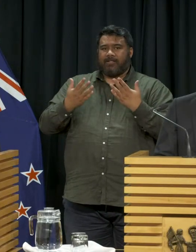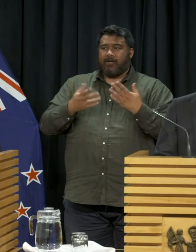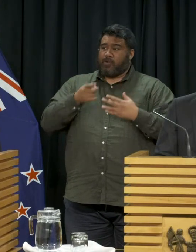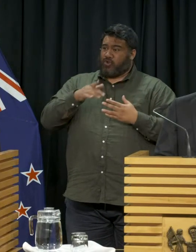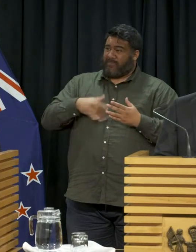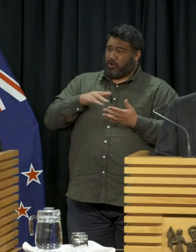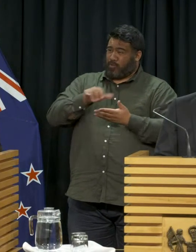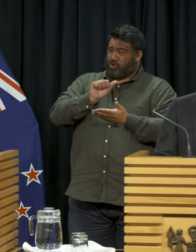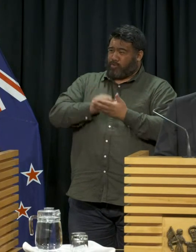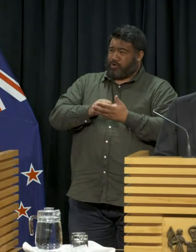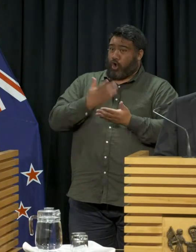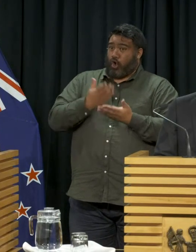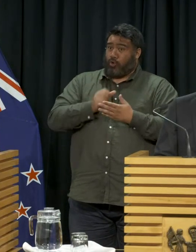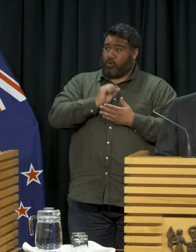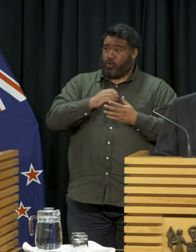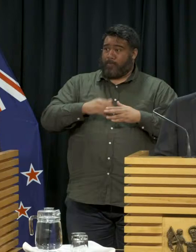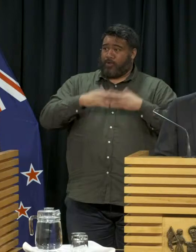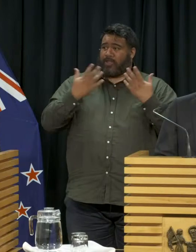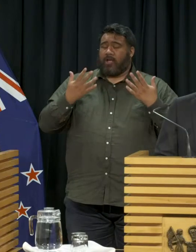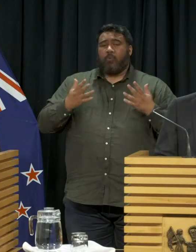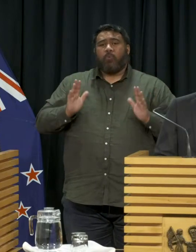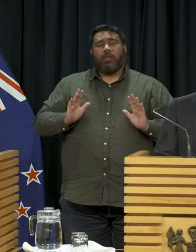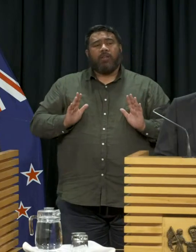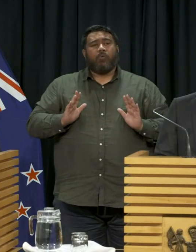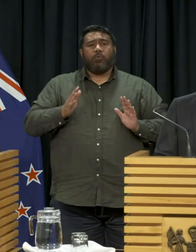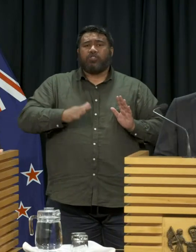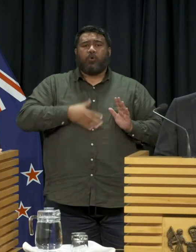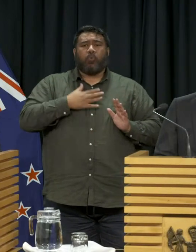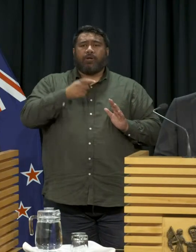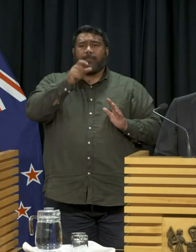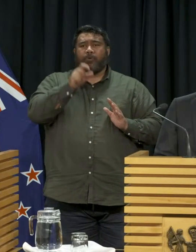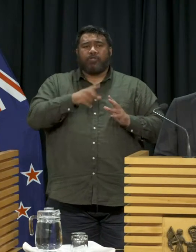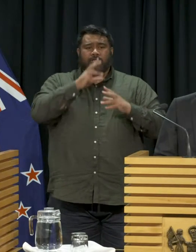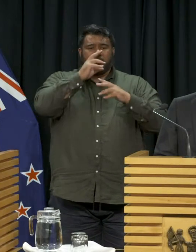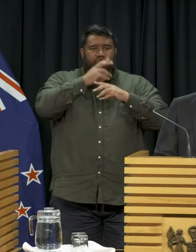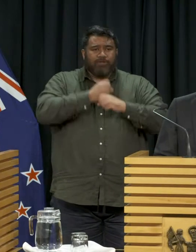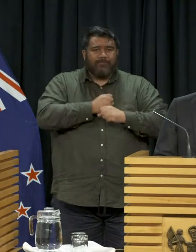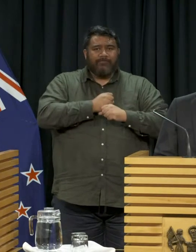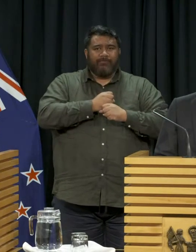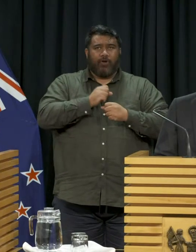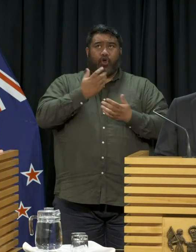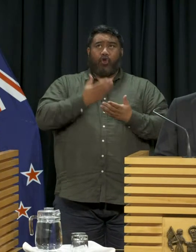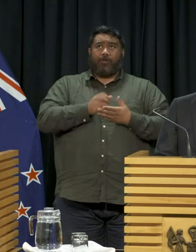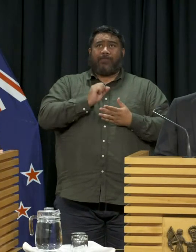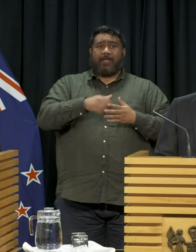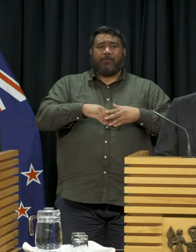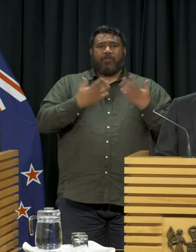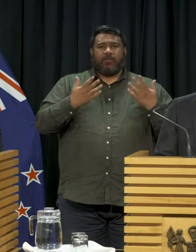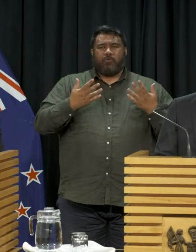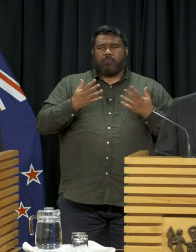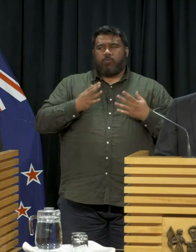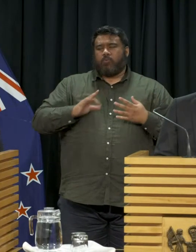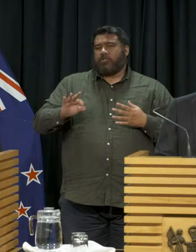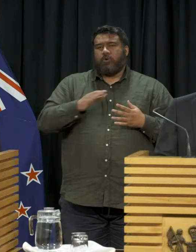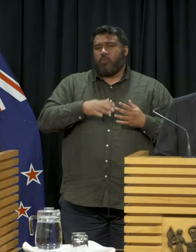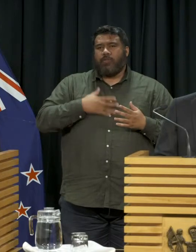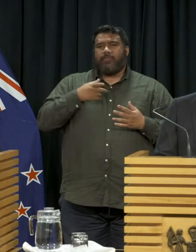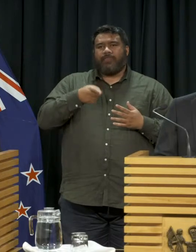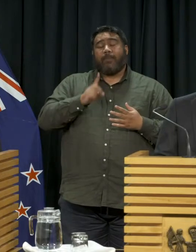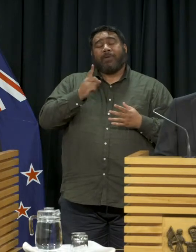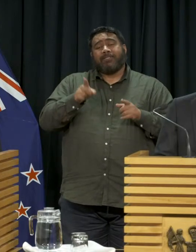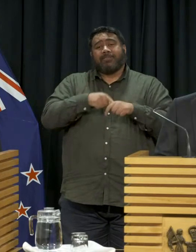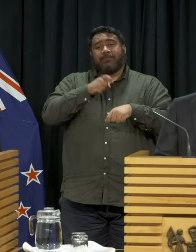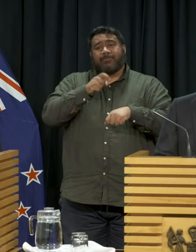her birthday? Oh, look, no one wants anyone to be in a state of grief at a time of their birthday. No one. But equally,